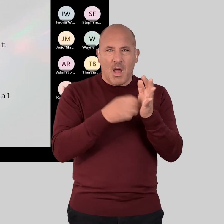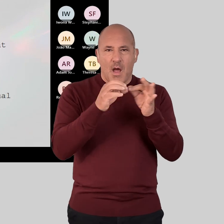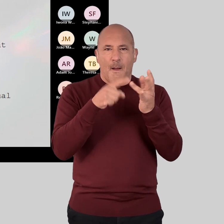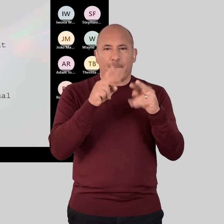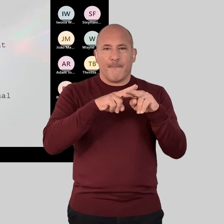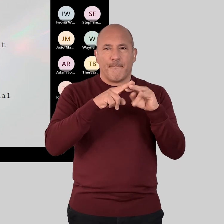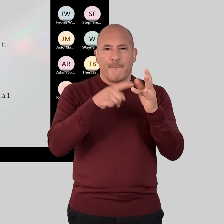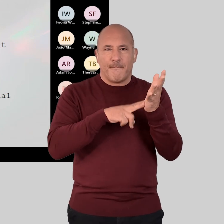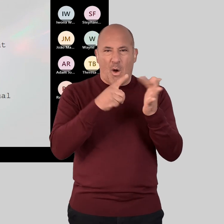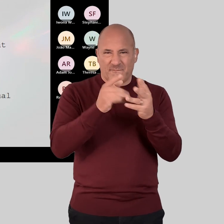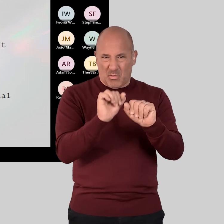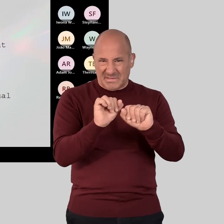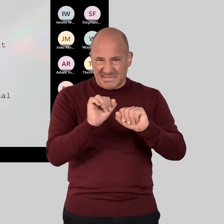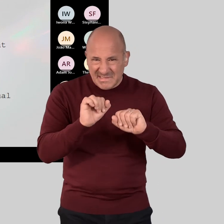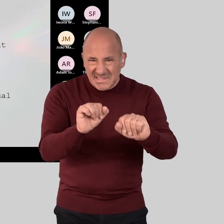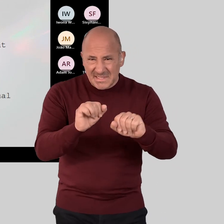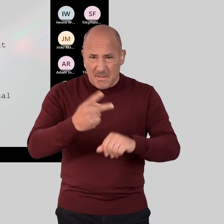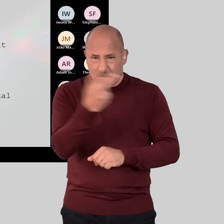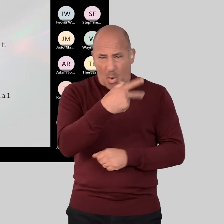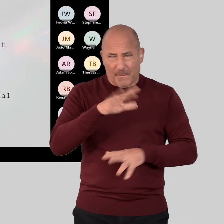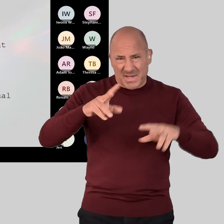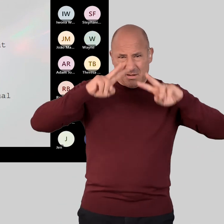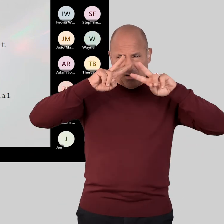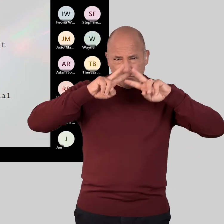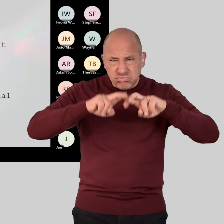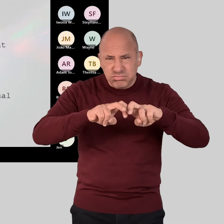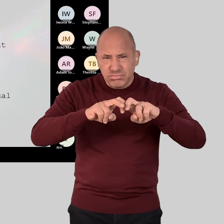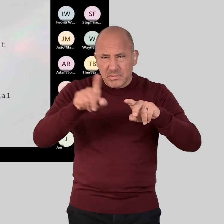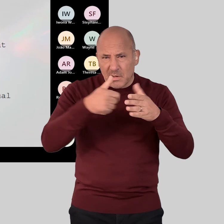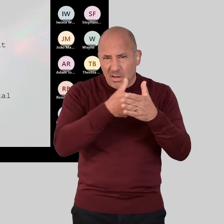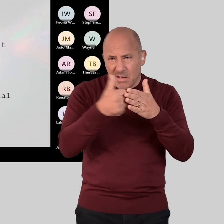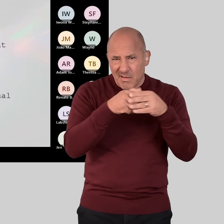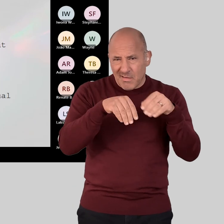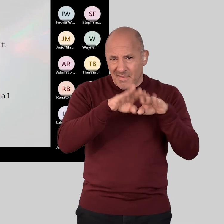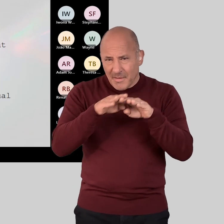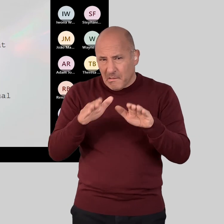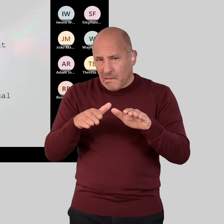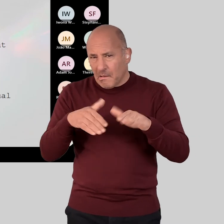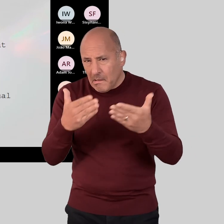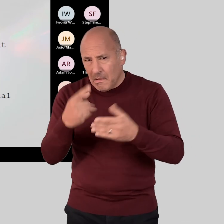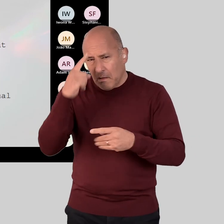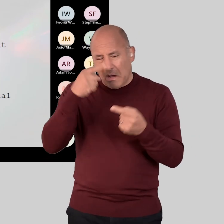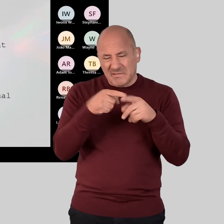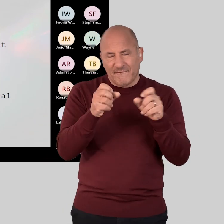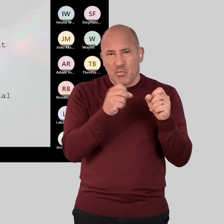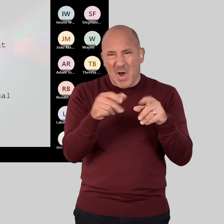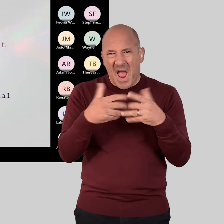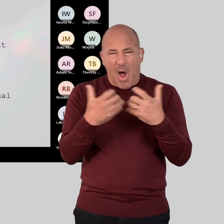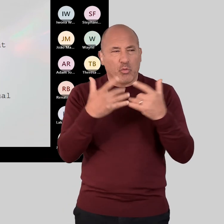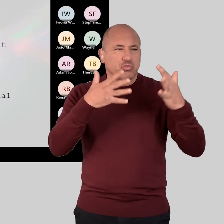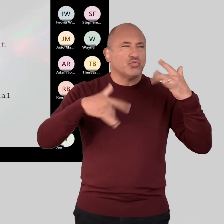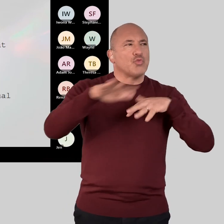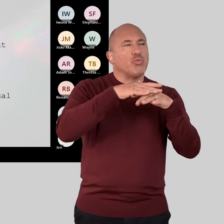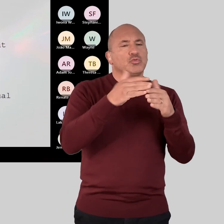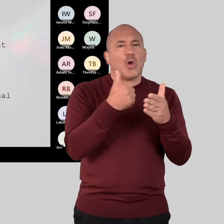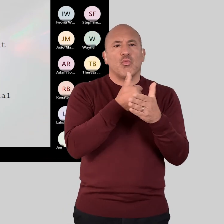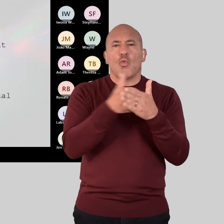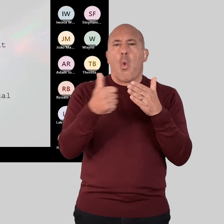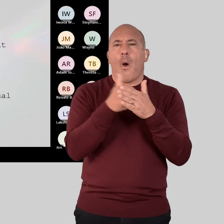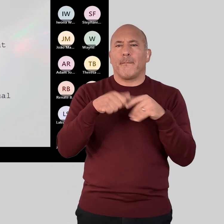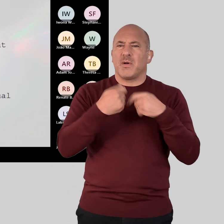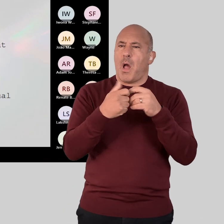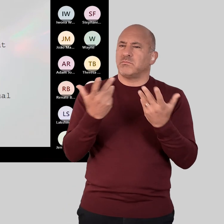the ownership of dance online. And again, that's building on a whole load of work, including people like Harmony Bench, Trevor Buffone, who've